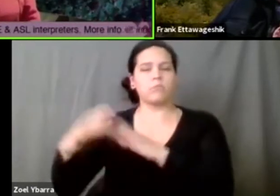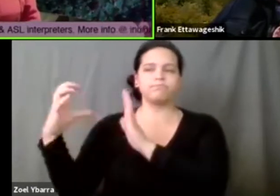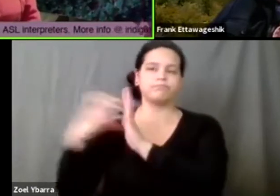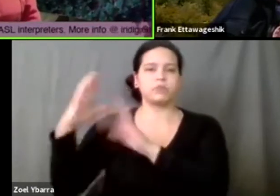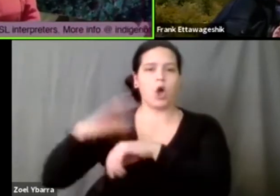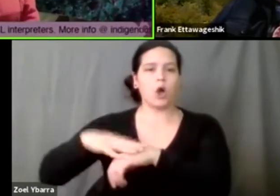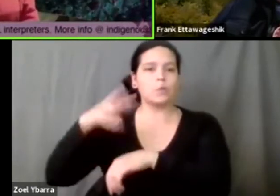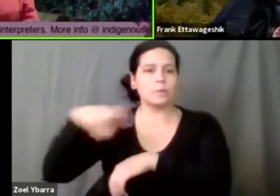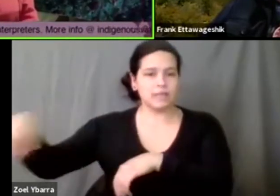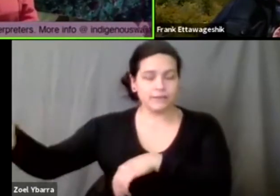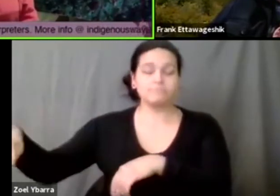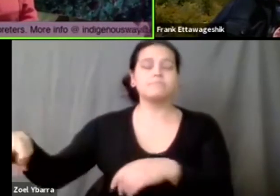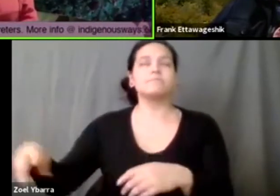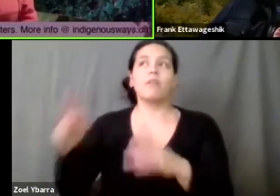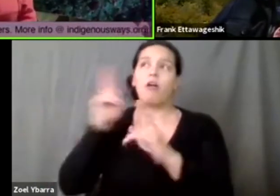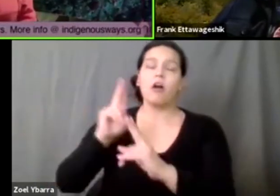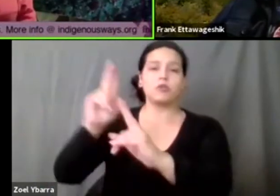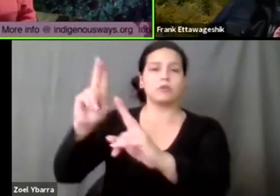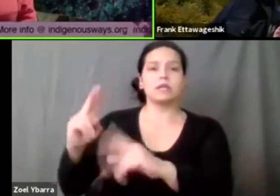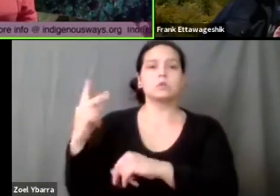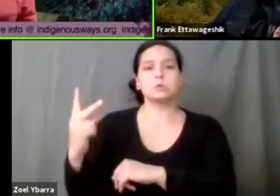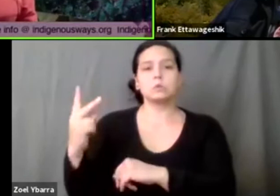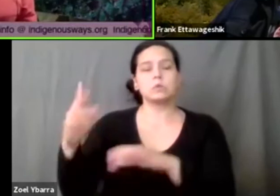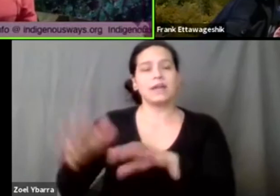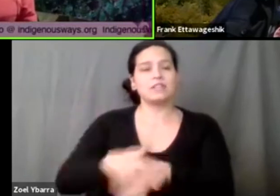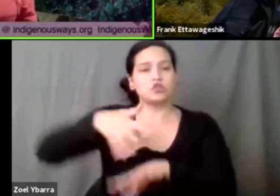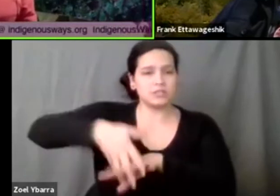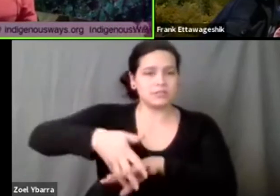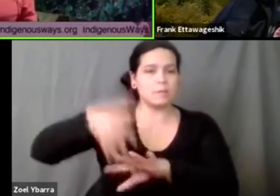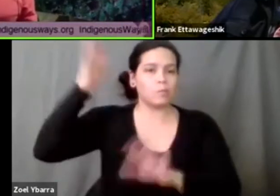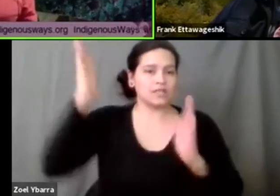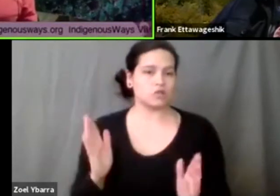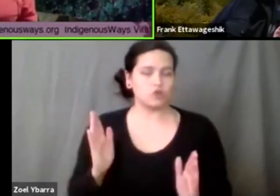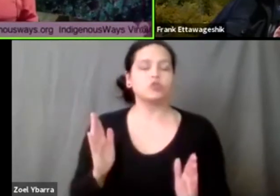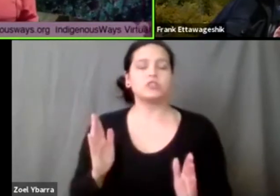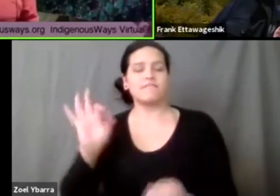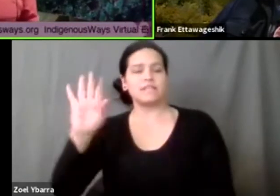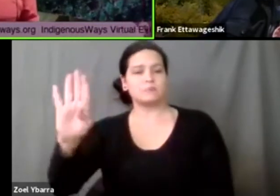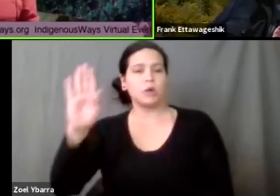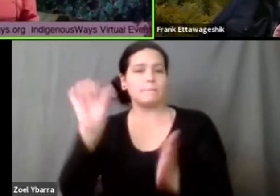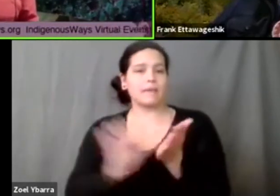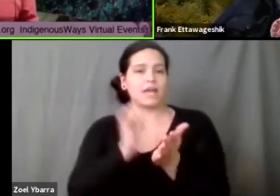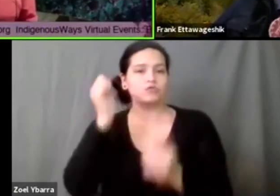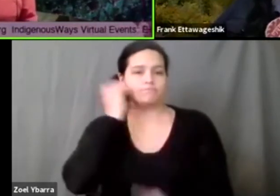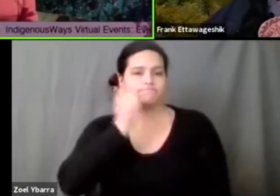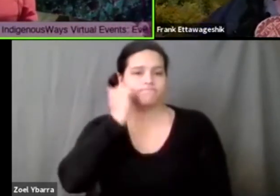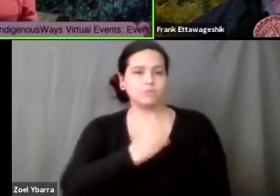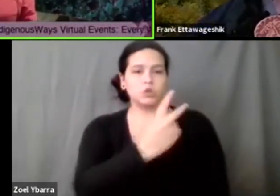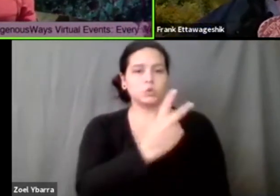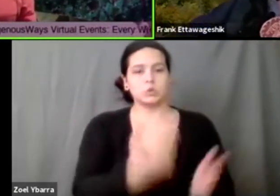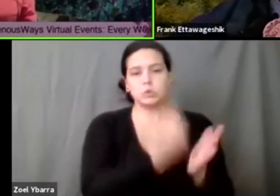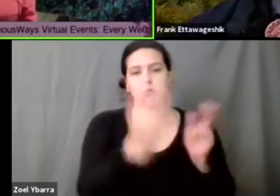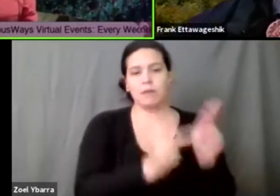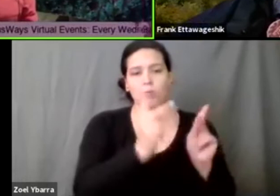We've been posting two Indigenous presenters on our Facebook page daily. And we will continue to do